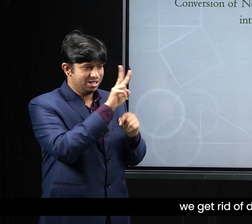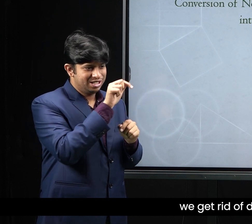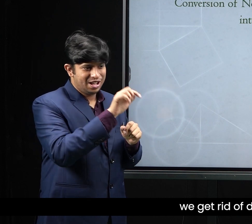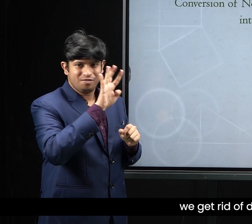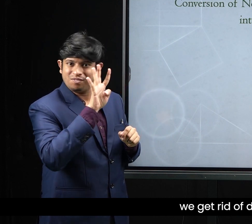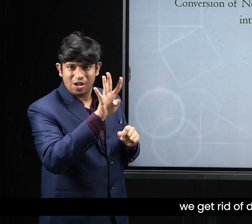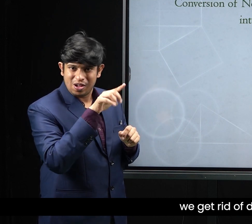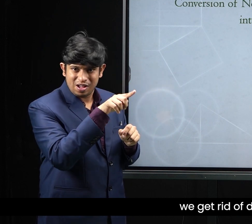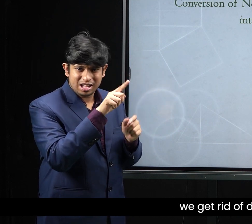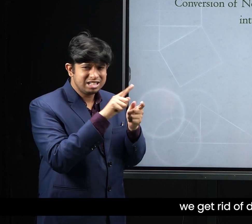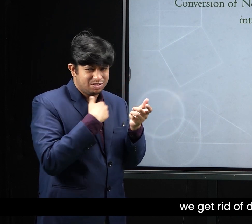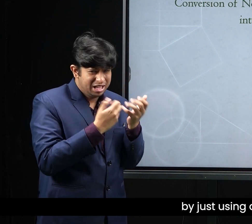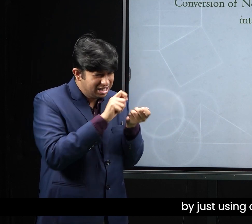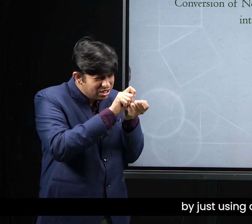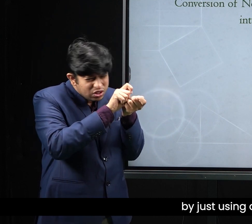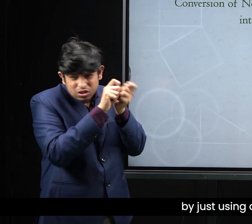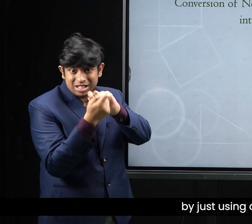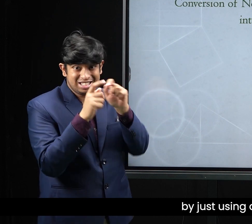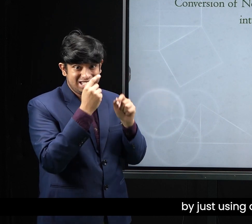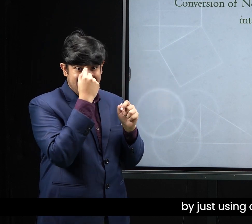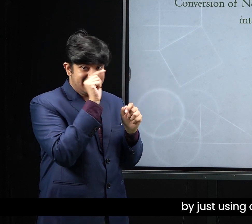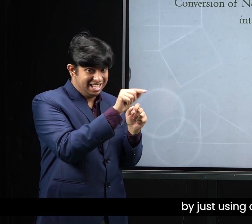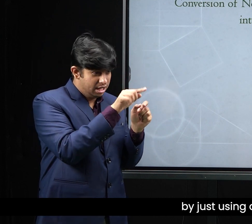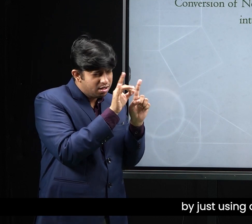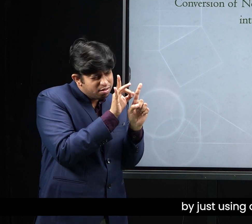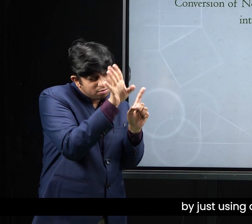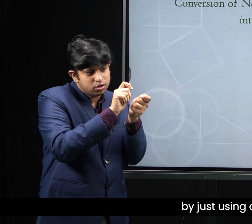of decimal point by just using division by 10.